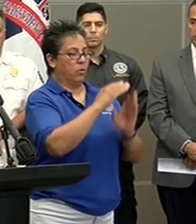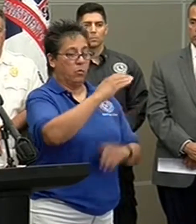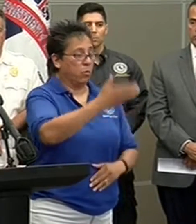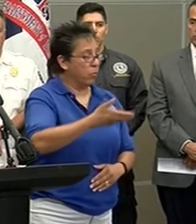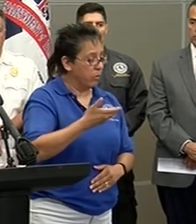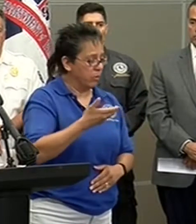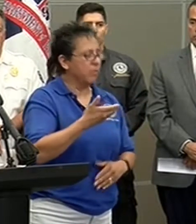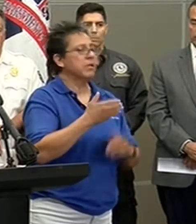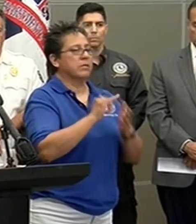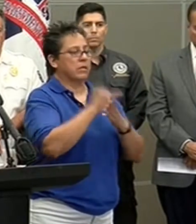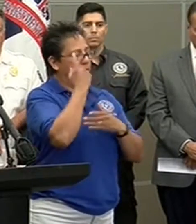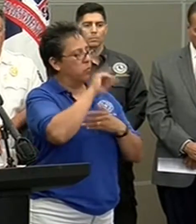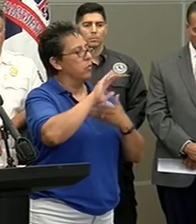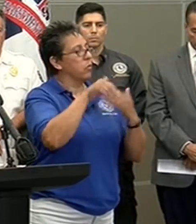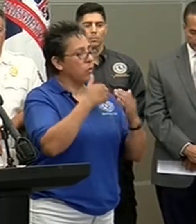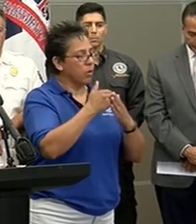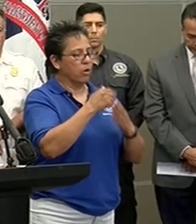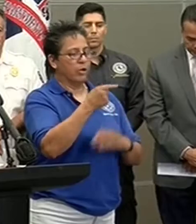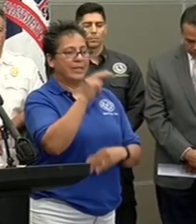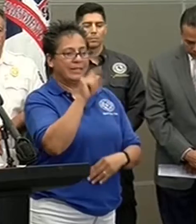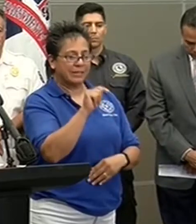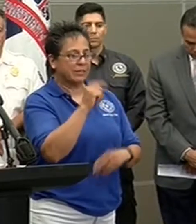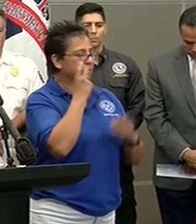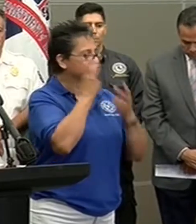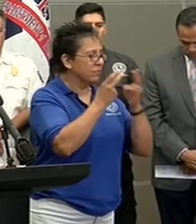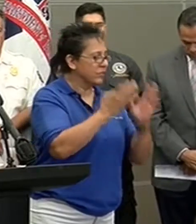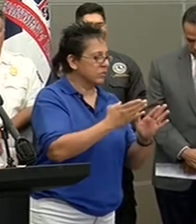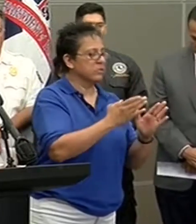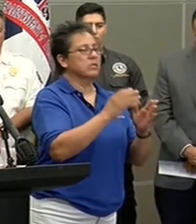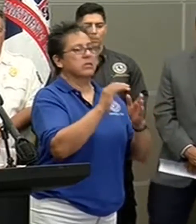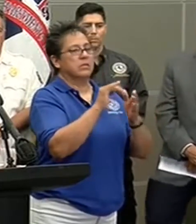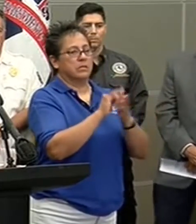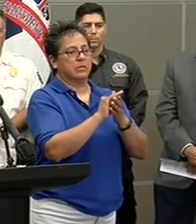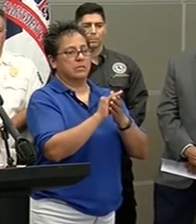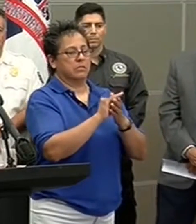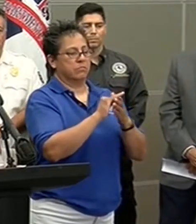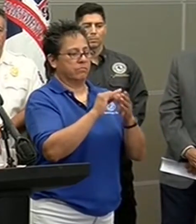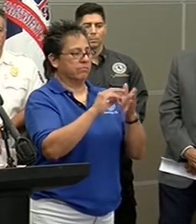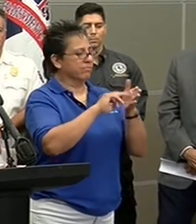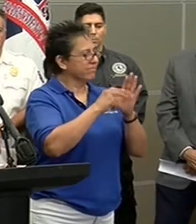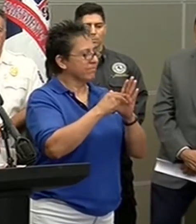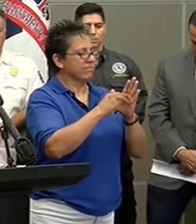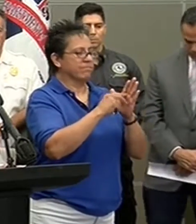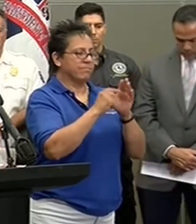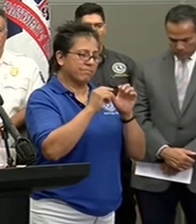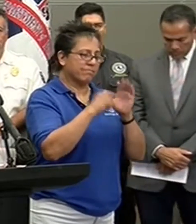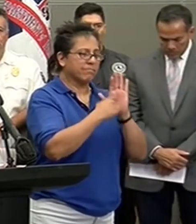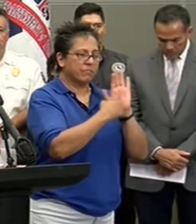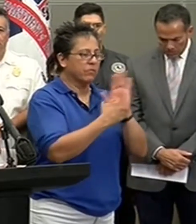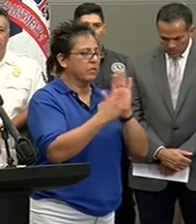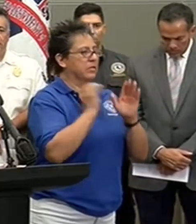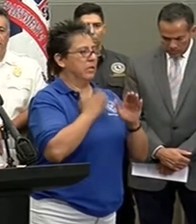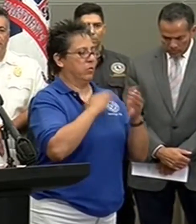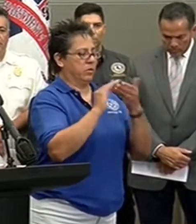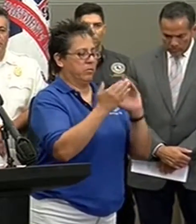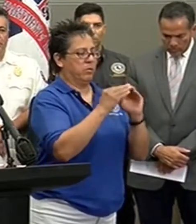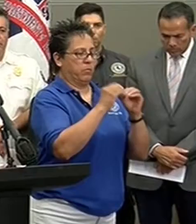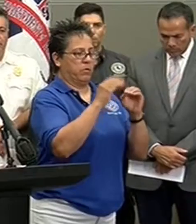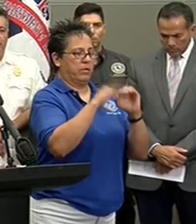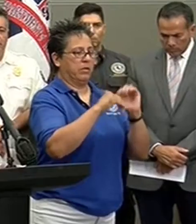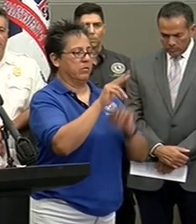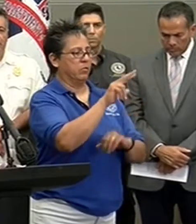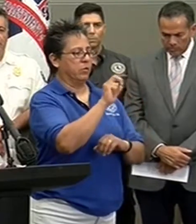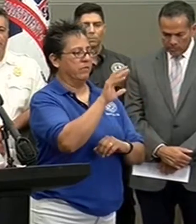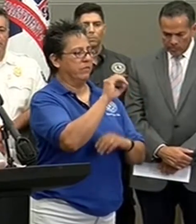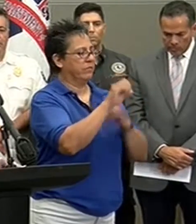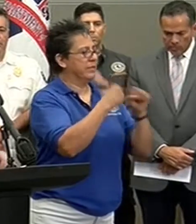displayed for all our guests and visitors. It is a message that has defined our community for over 350 years.